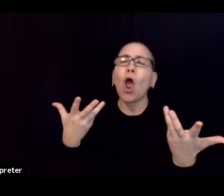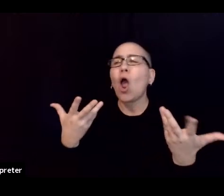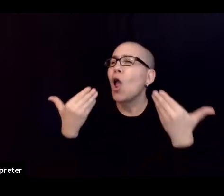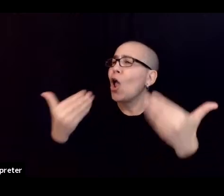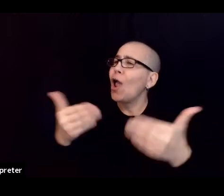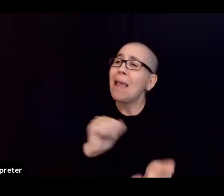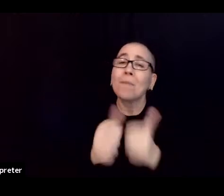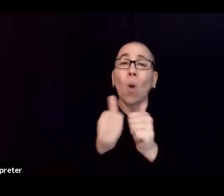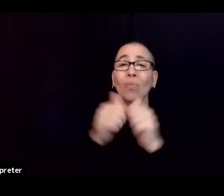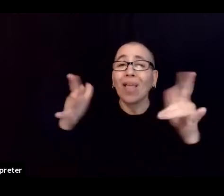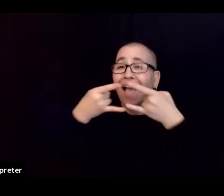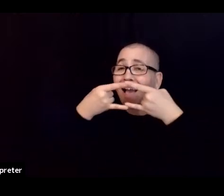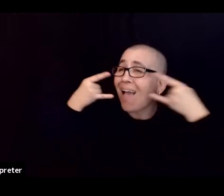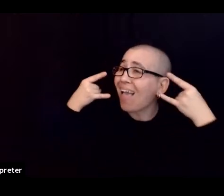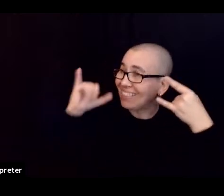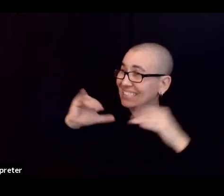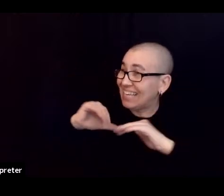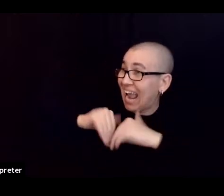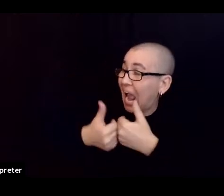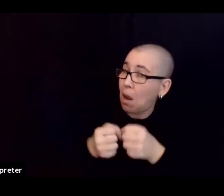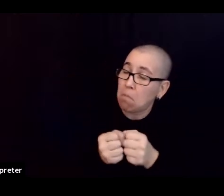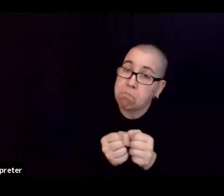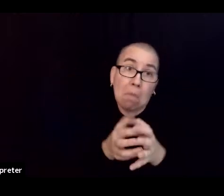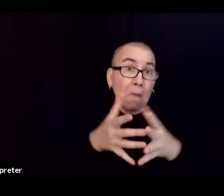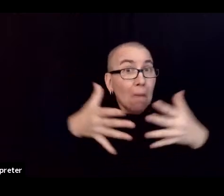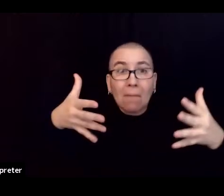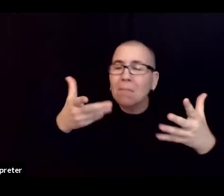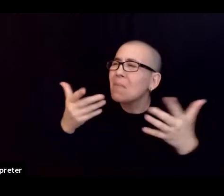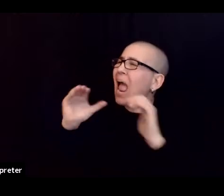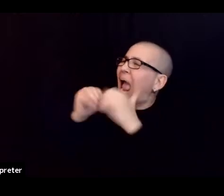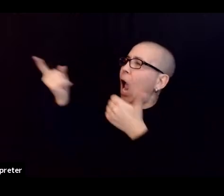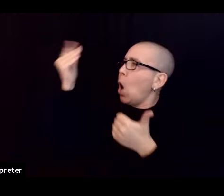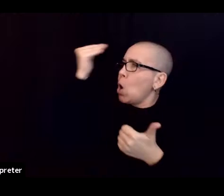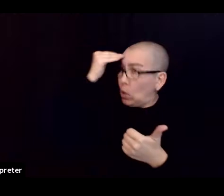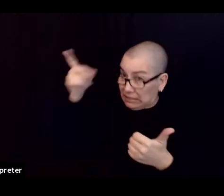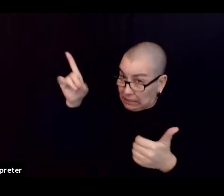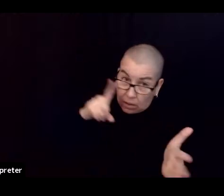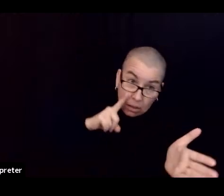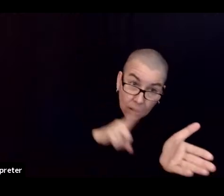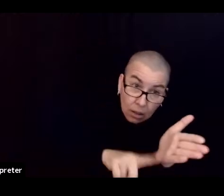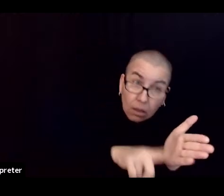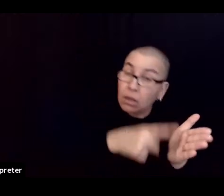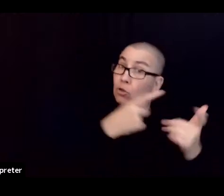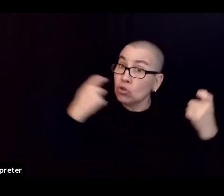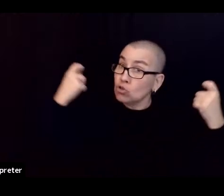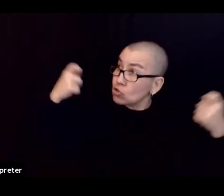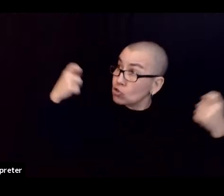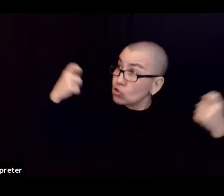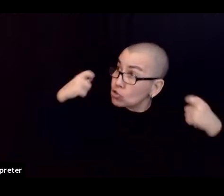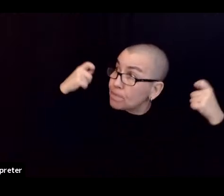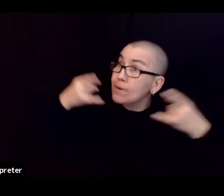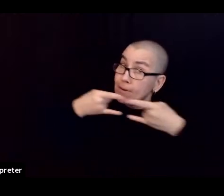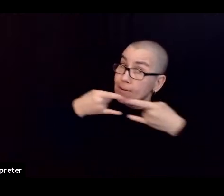close contact? I was wondering whether it was the case where everyone did everything right and got infected anyway, or something else.